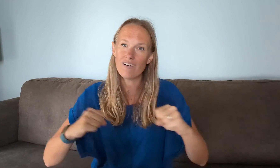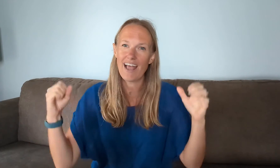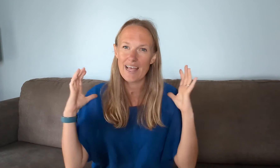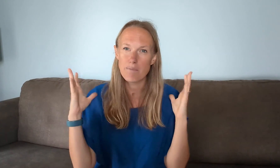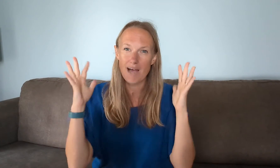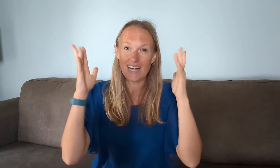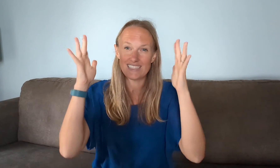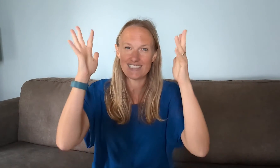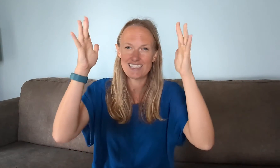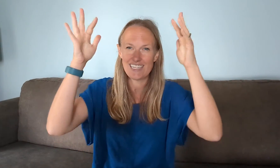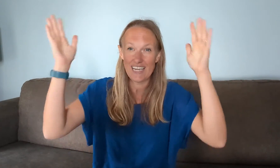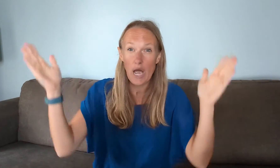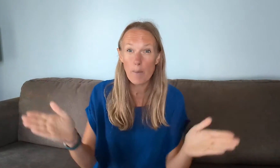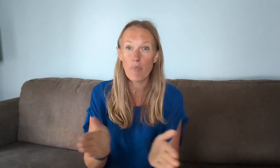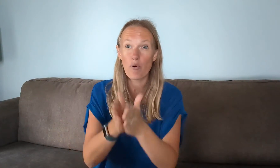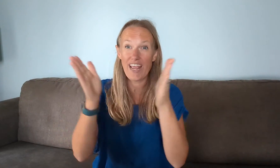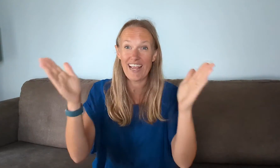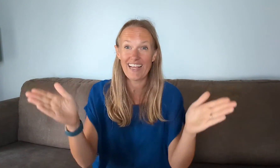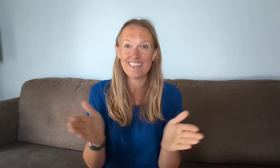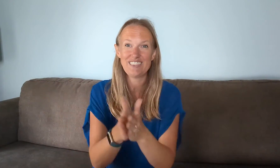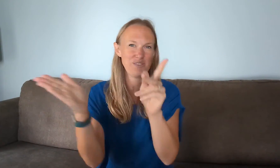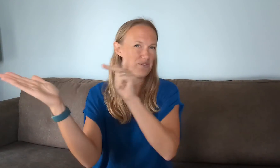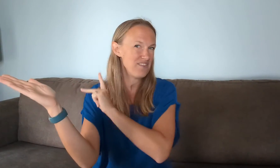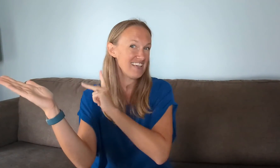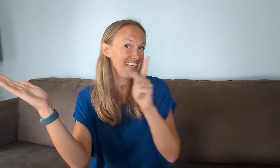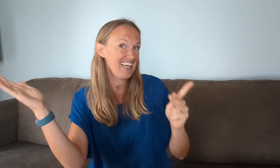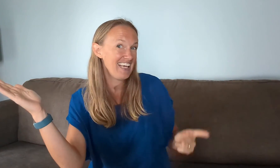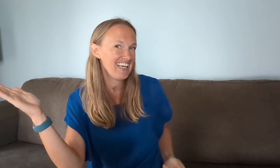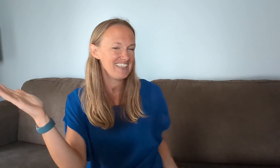Power and majesty, praise to the King.